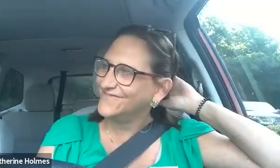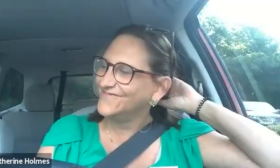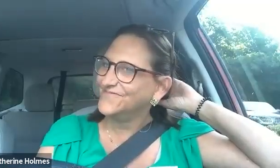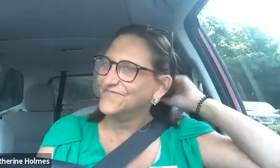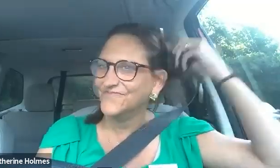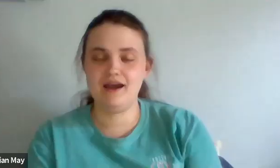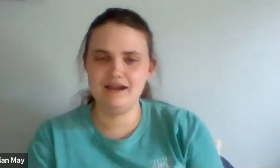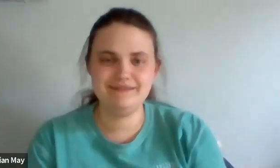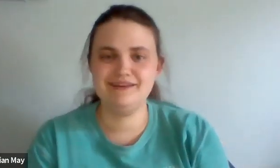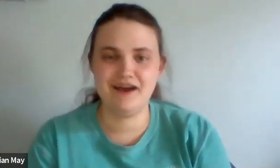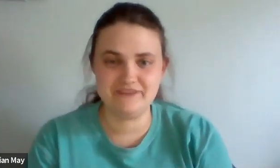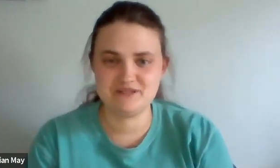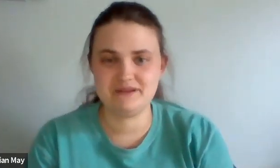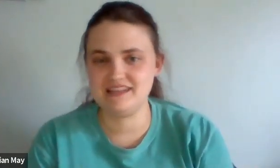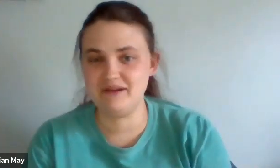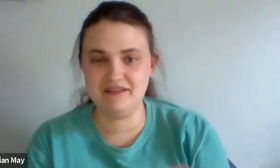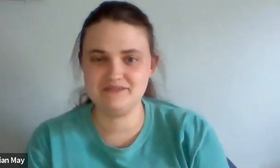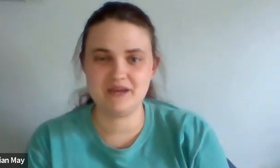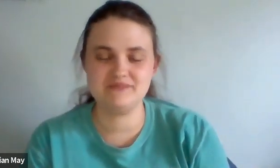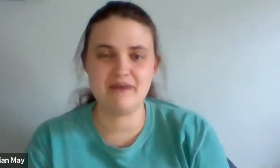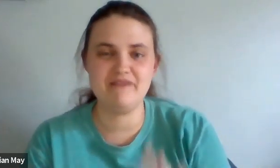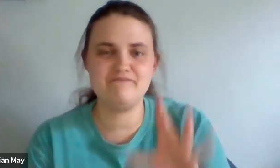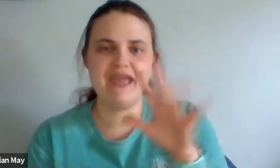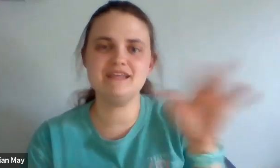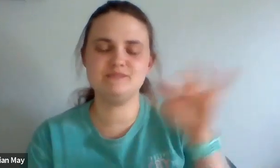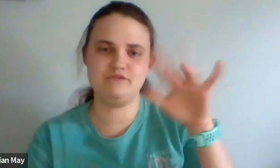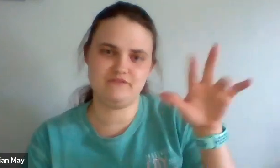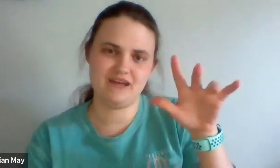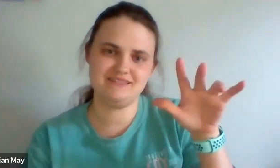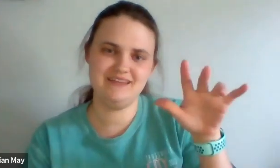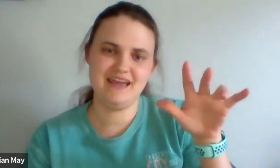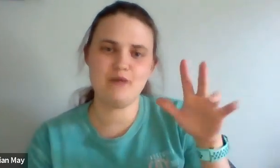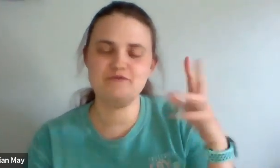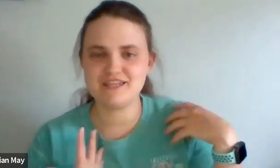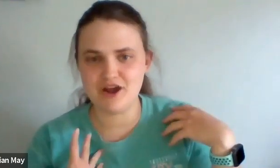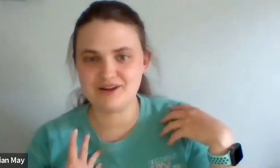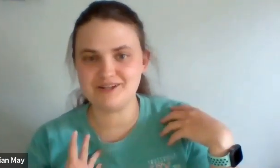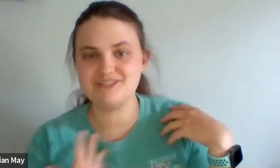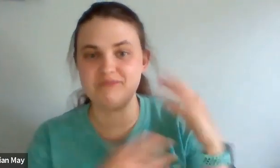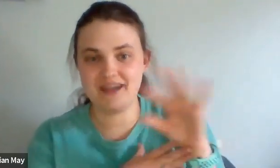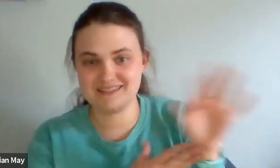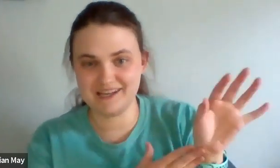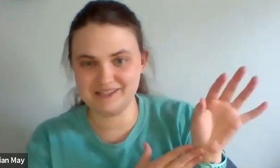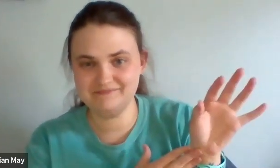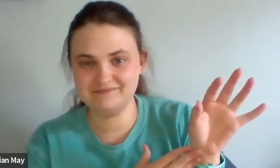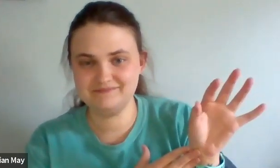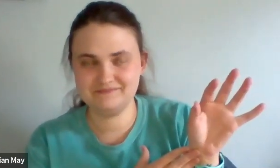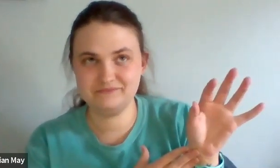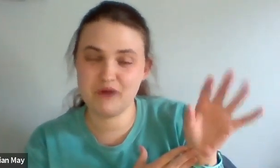like, and I cannot fingerspell to save my life sometimes. My hands move too fast. I'm a fast talker, so I'm a fast signer. But the problem